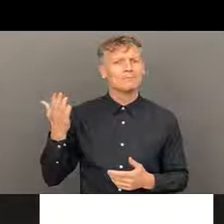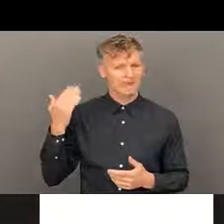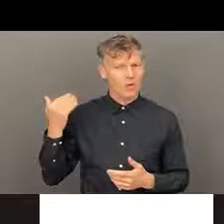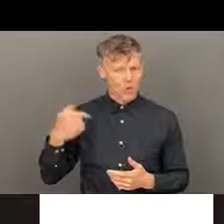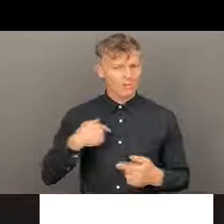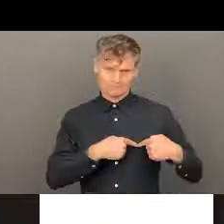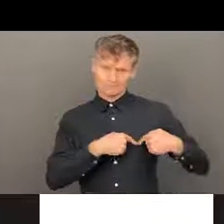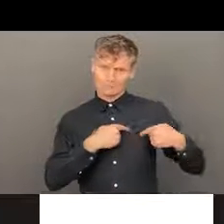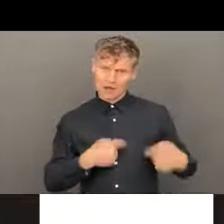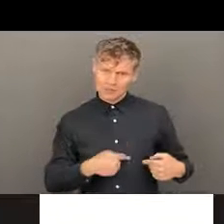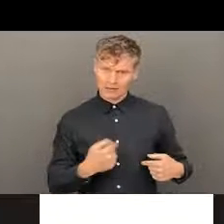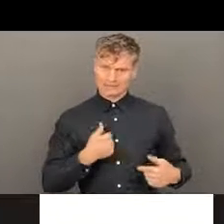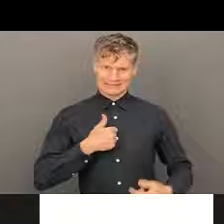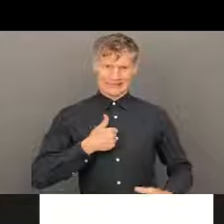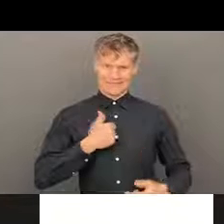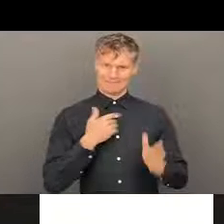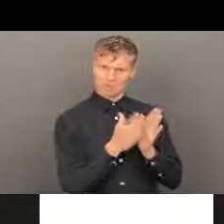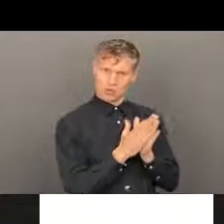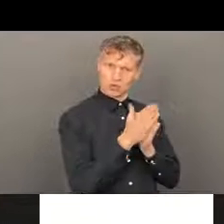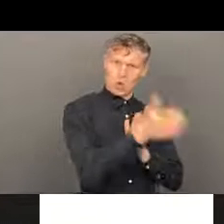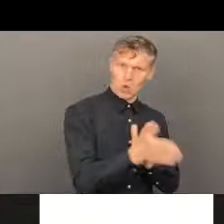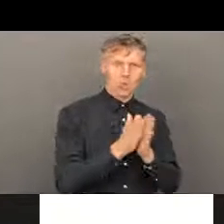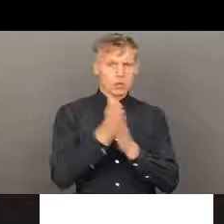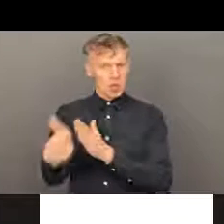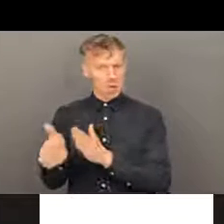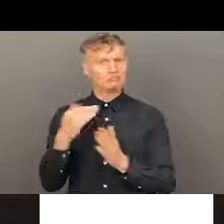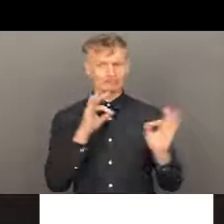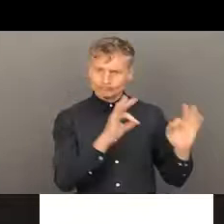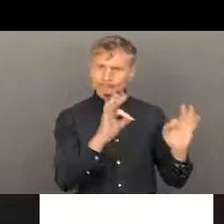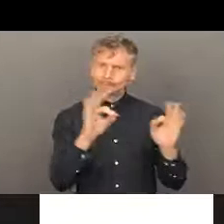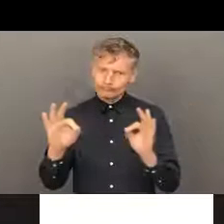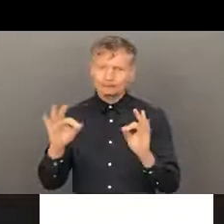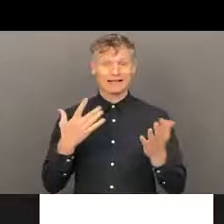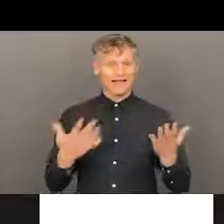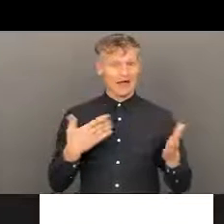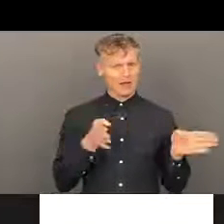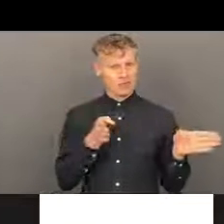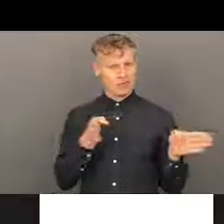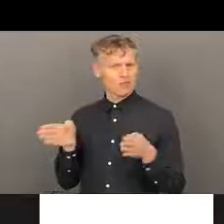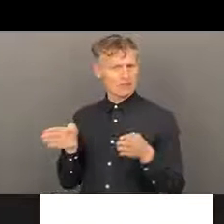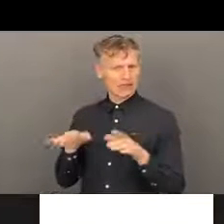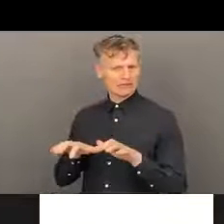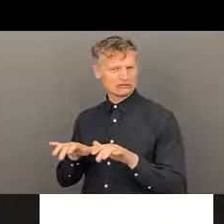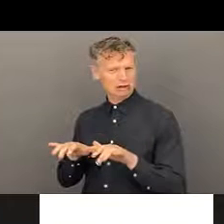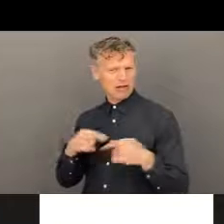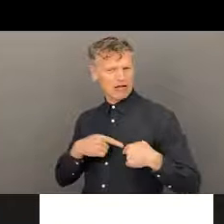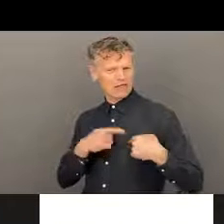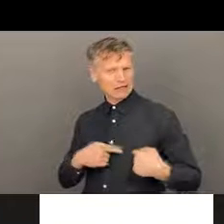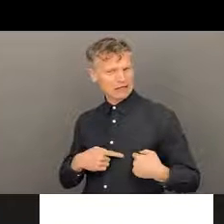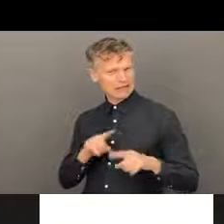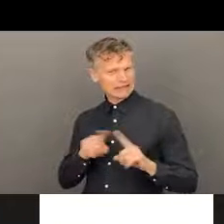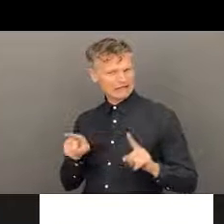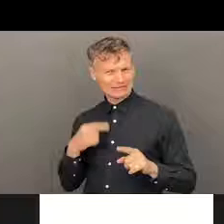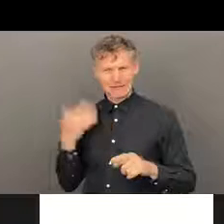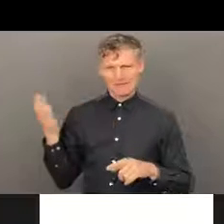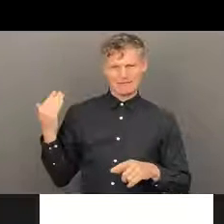before, which gave me a lot of opportunities to make international connections and to learn